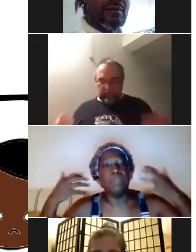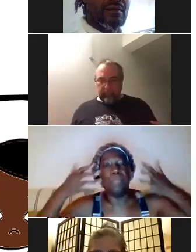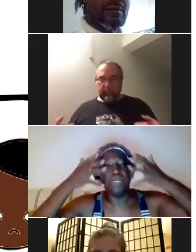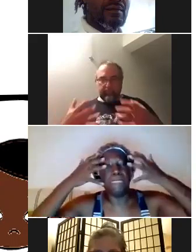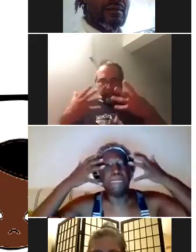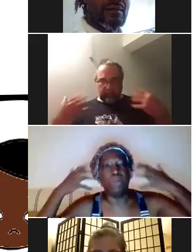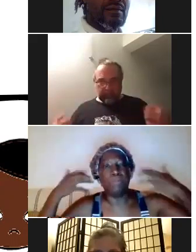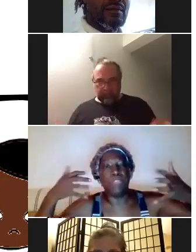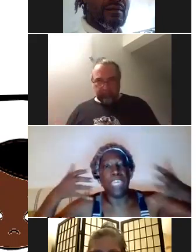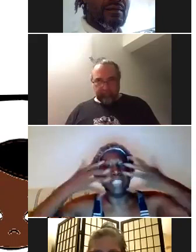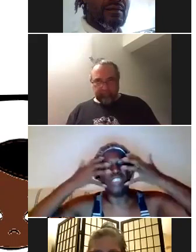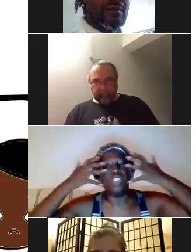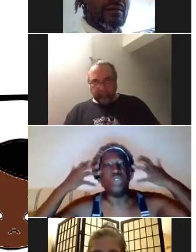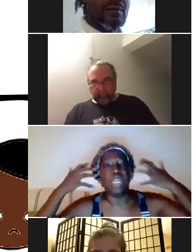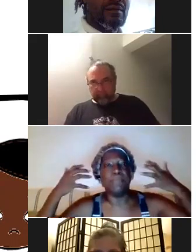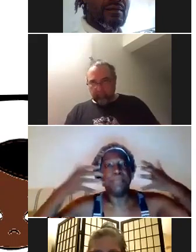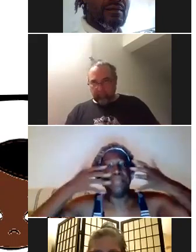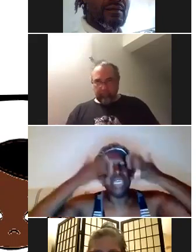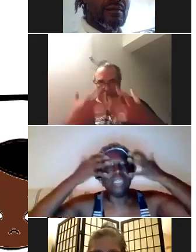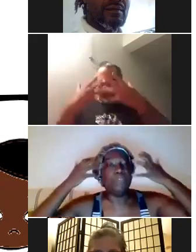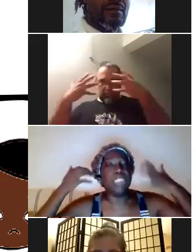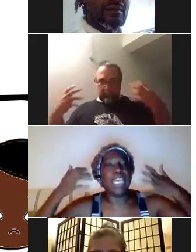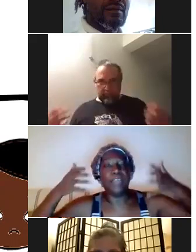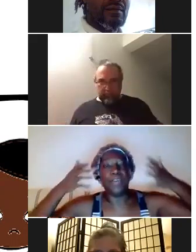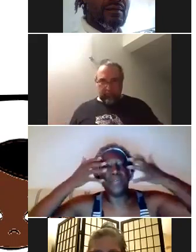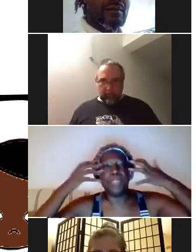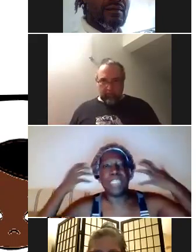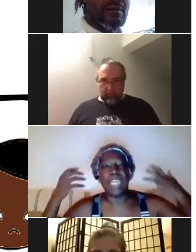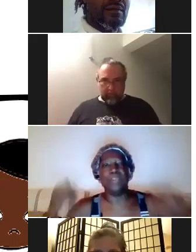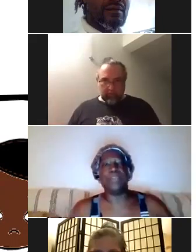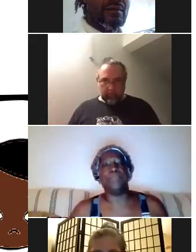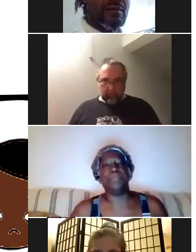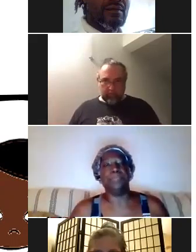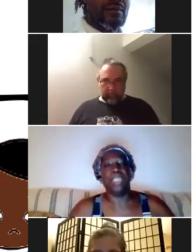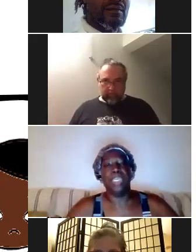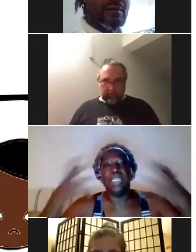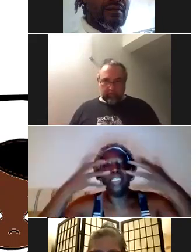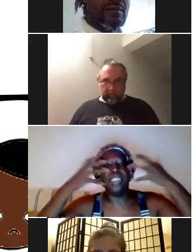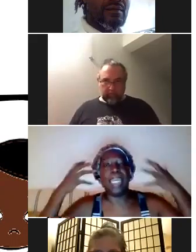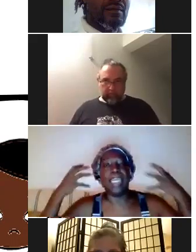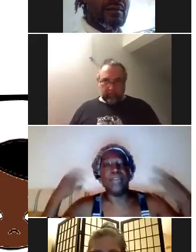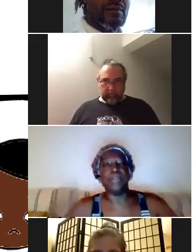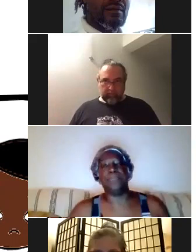Stripe with both hands. Stripe for tiger. Tiger.